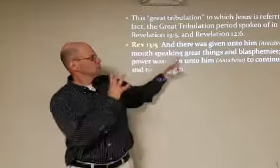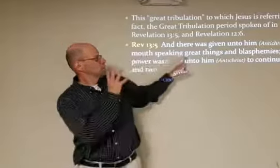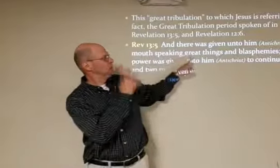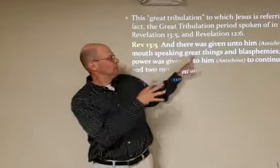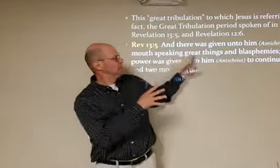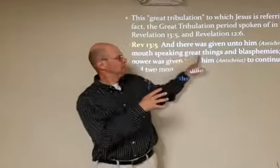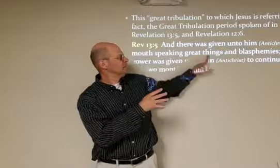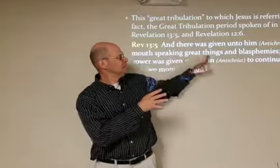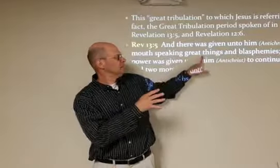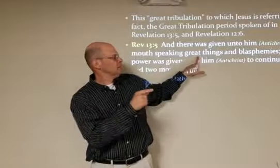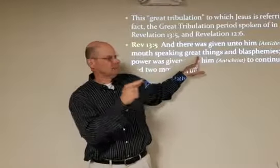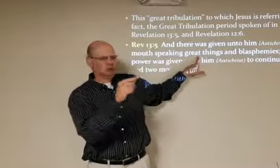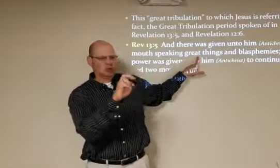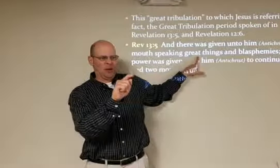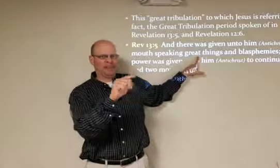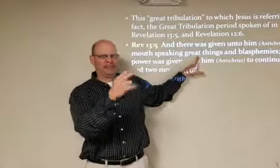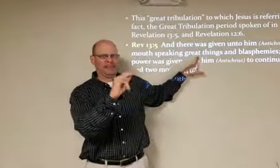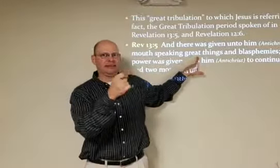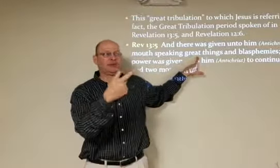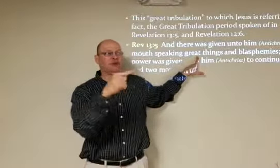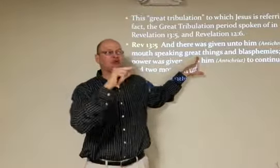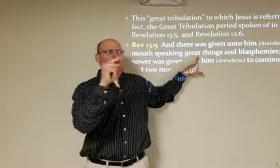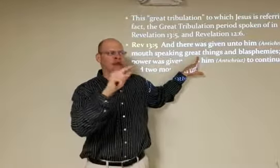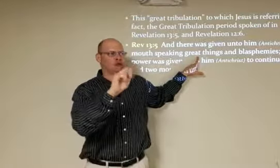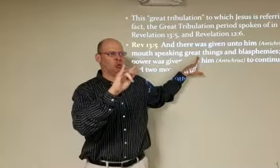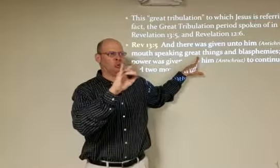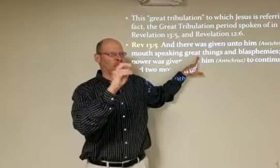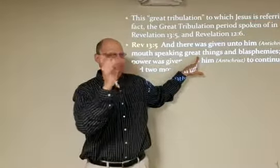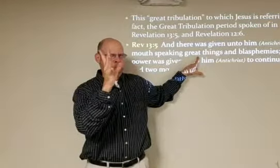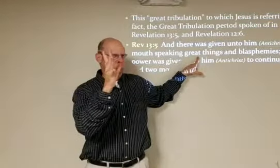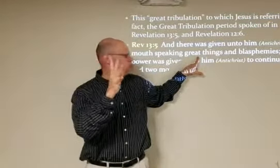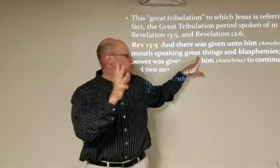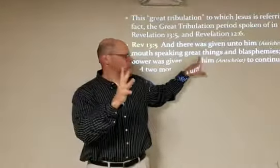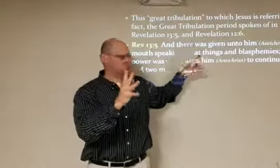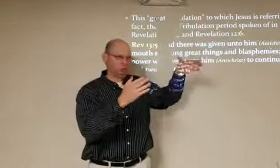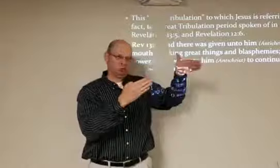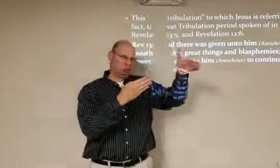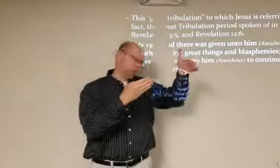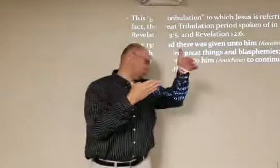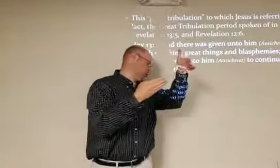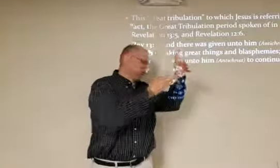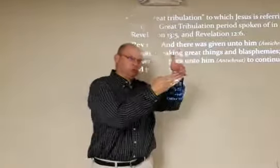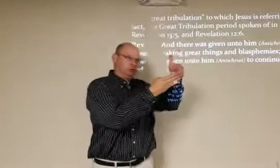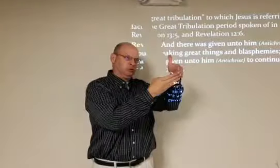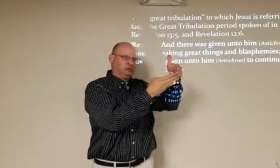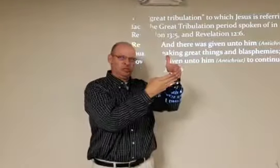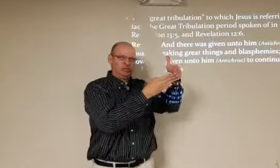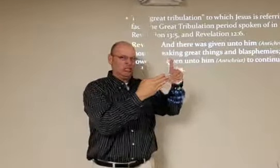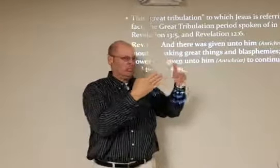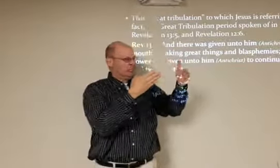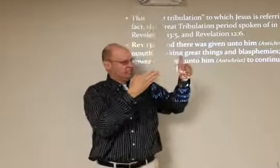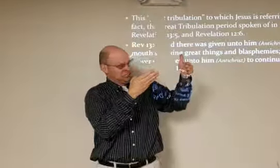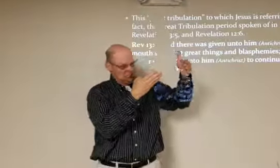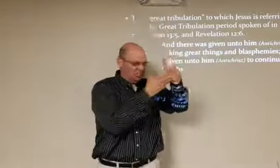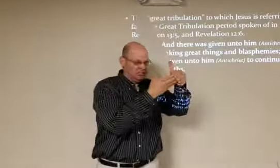Revelation 13:5, it says, and there was given unto him, talking about the Antichrist, a mouth speaking great